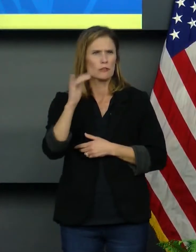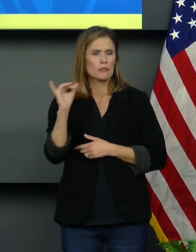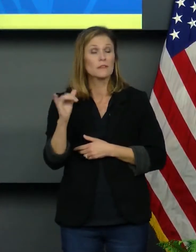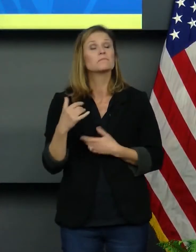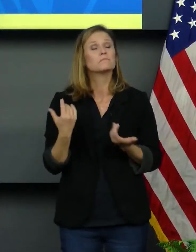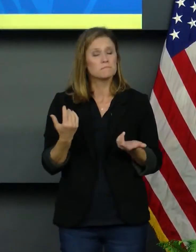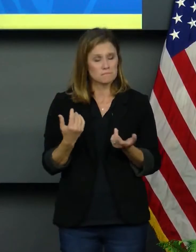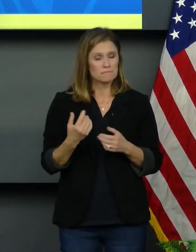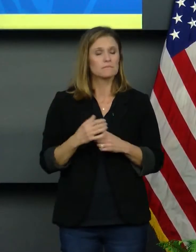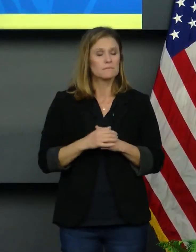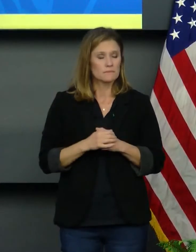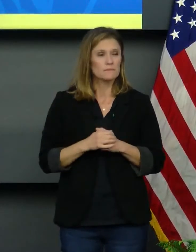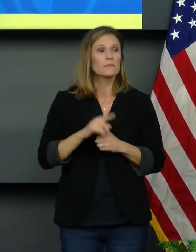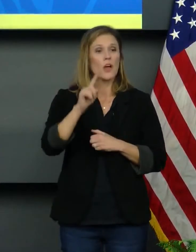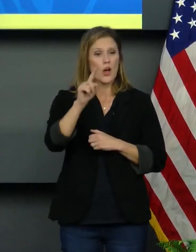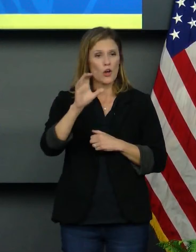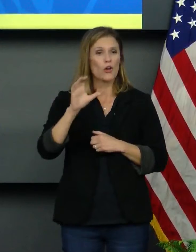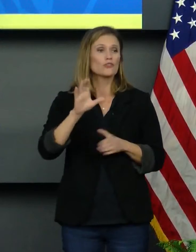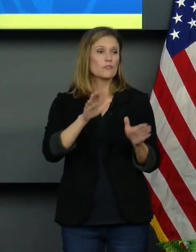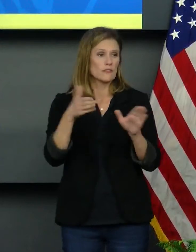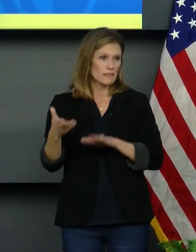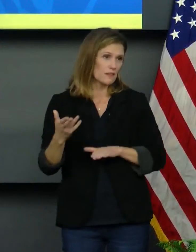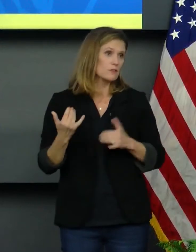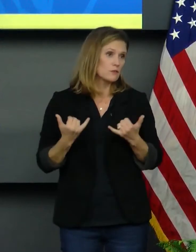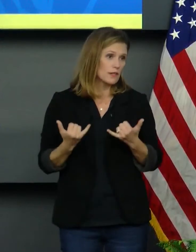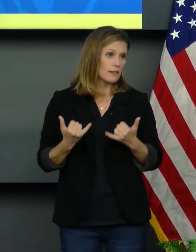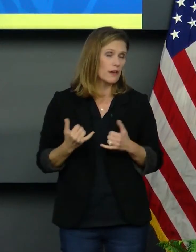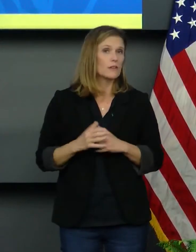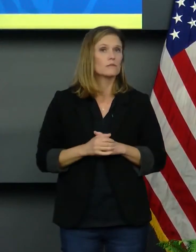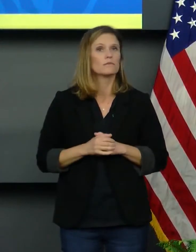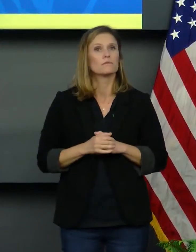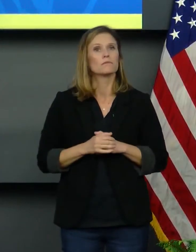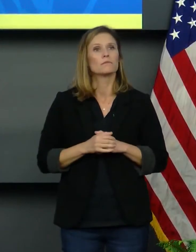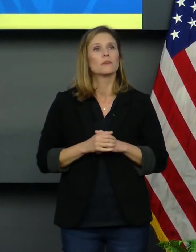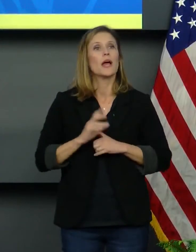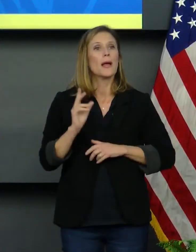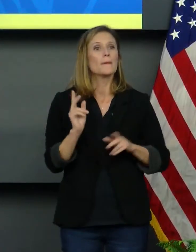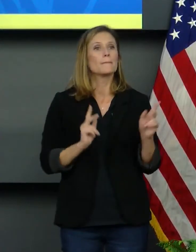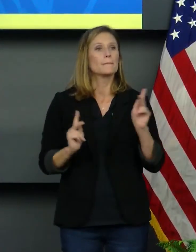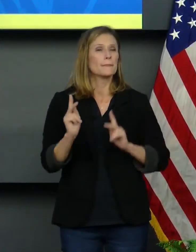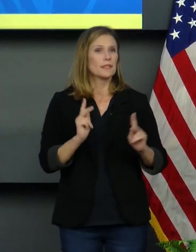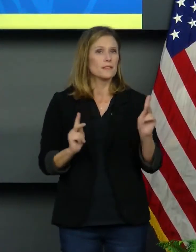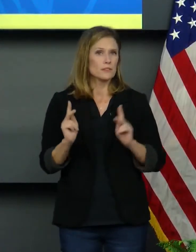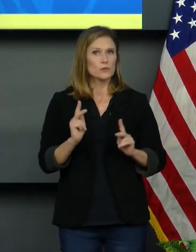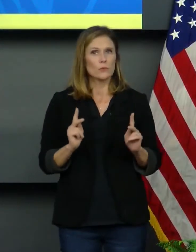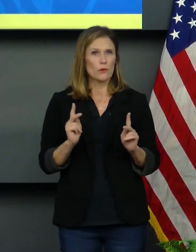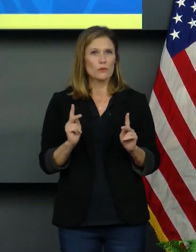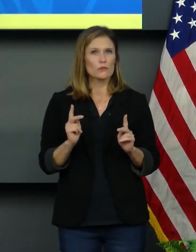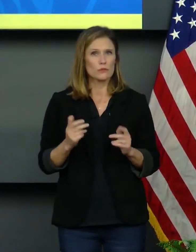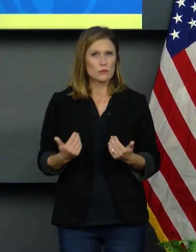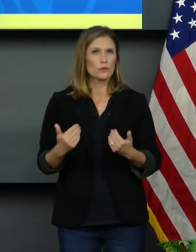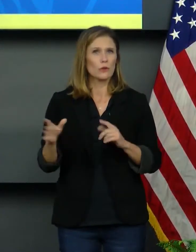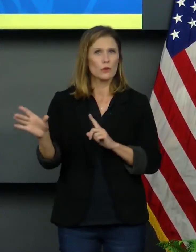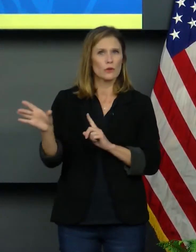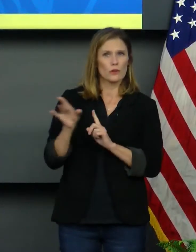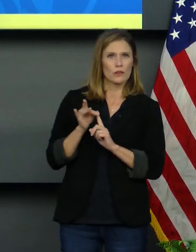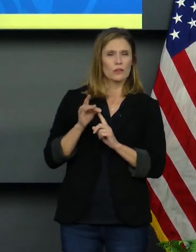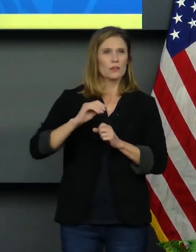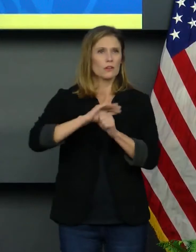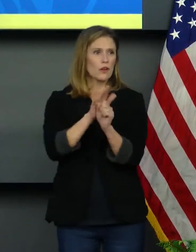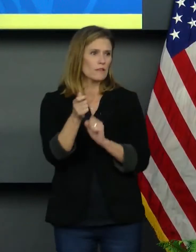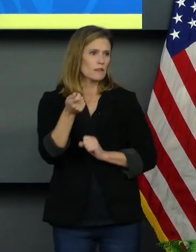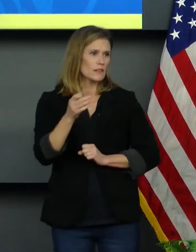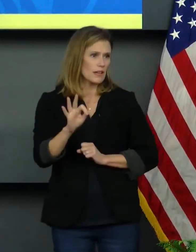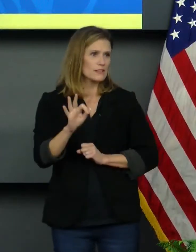had 100 deaths even right now in individuals who contracted COVID-19 despite being